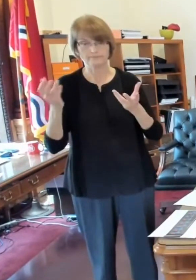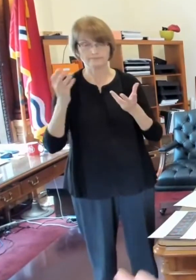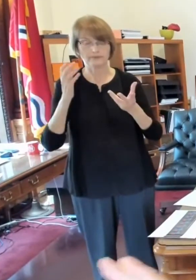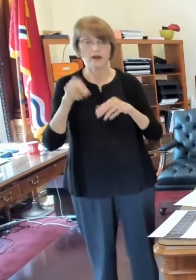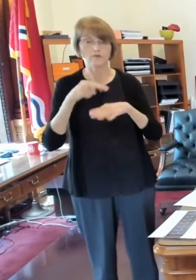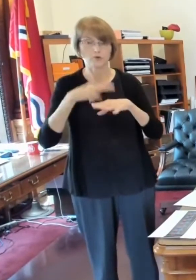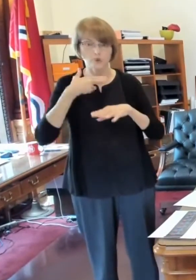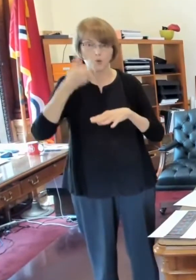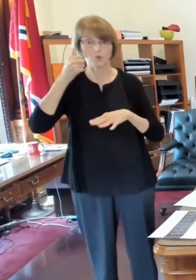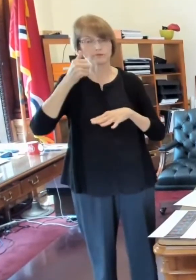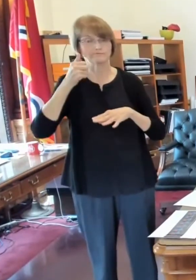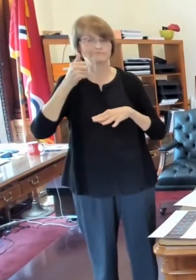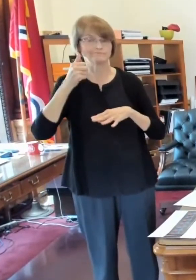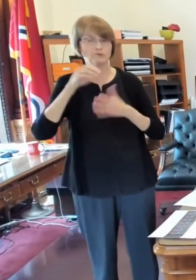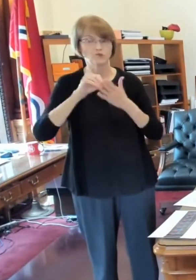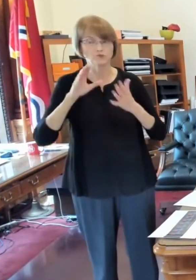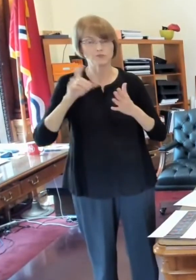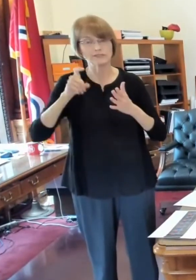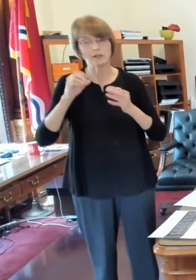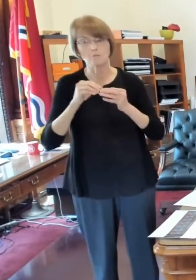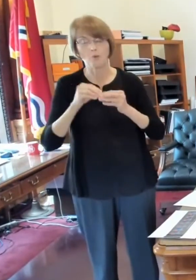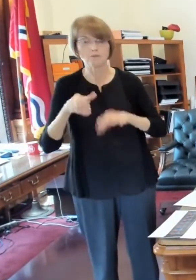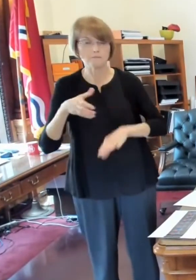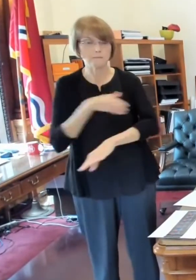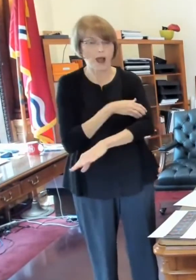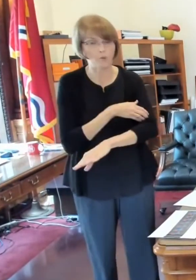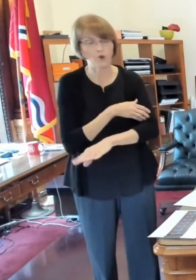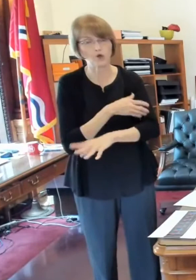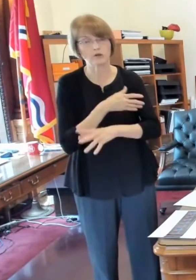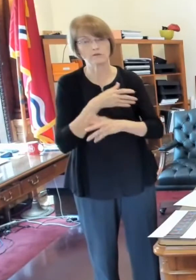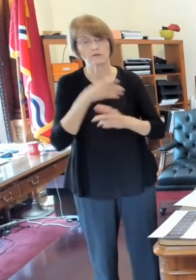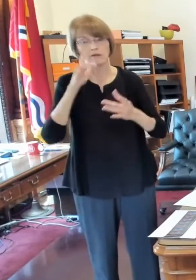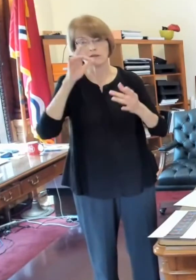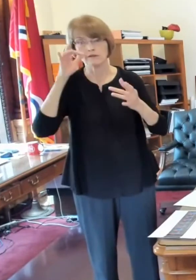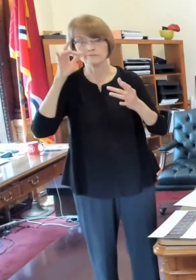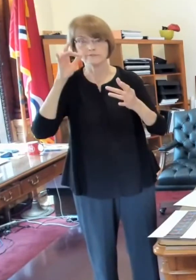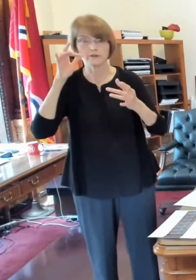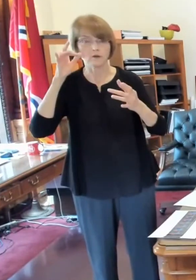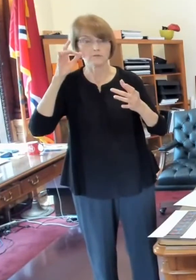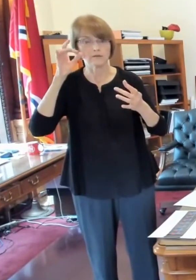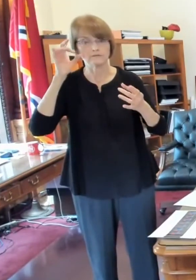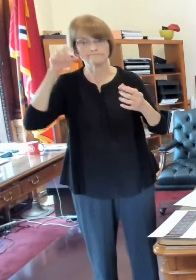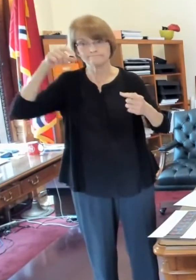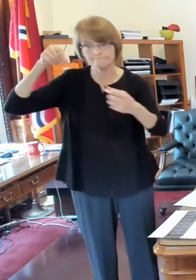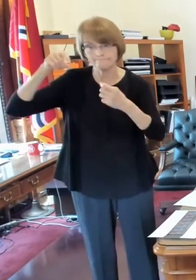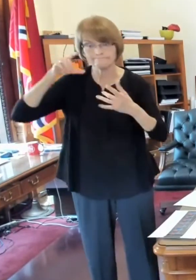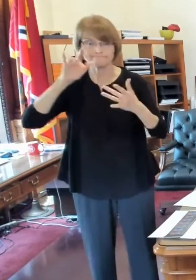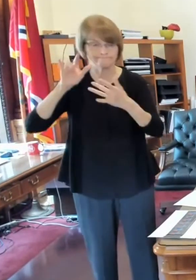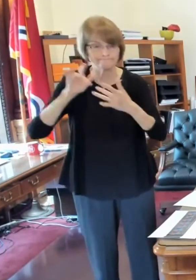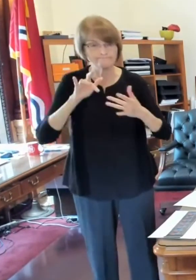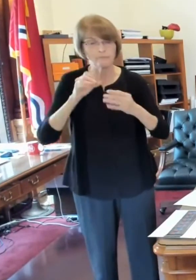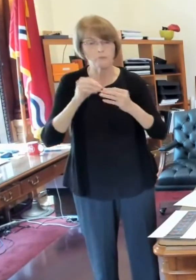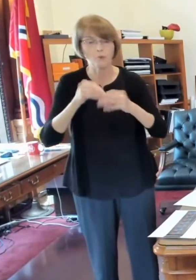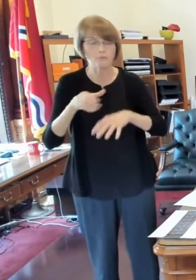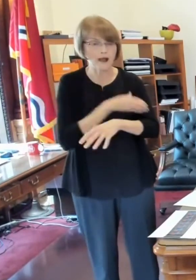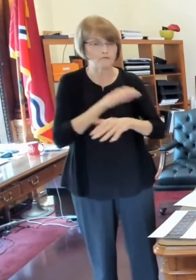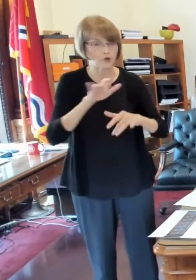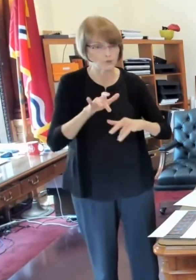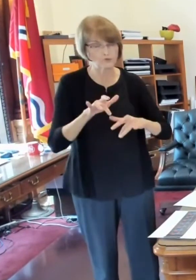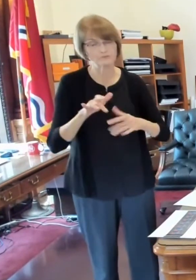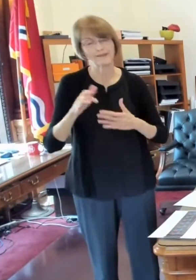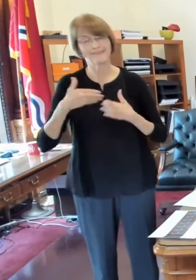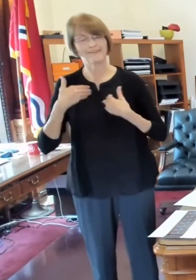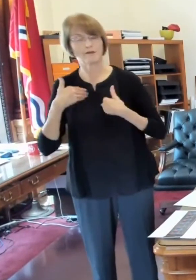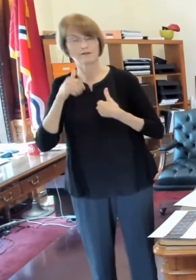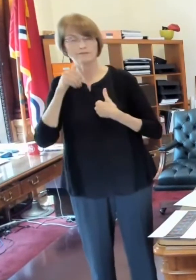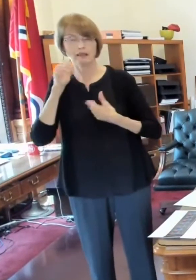kids need a little more power perhaps in their computing than the younger kids. And we are working with them to be sure